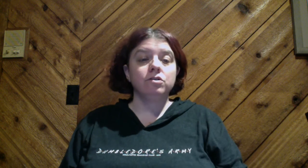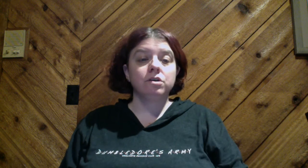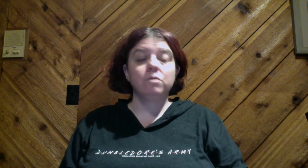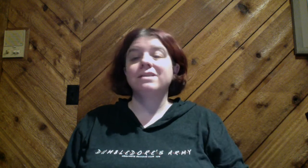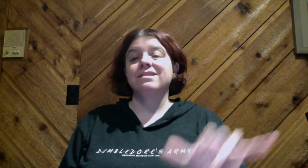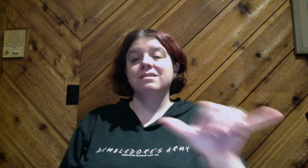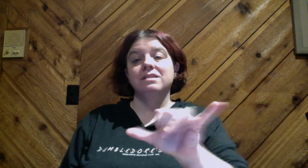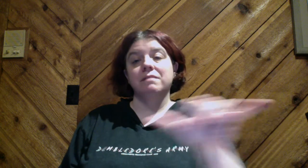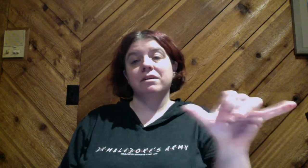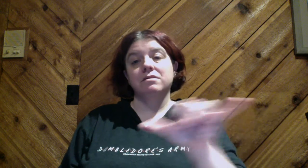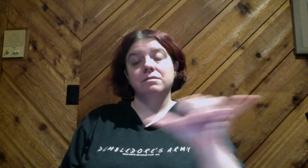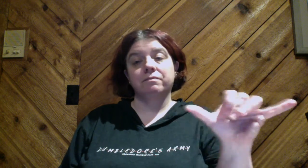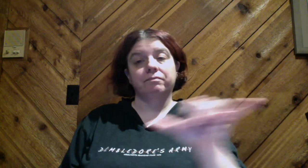Also is same as.